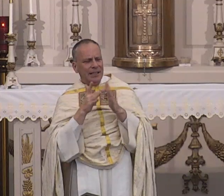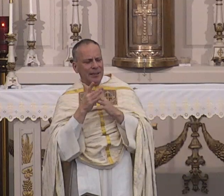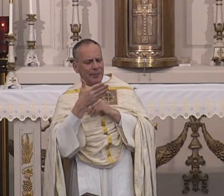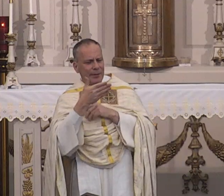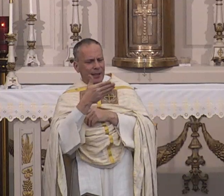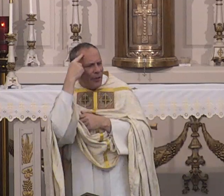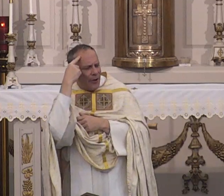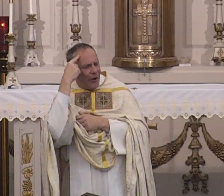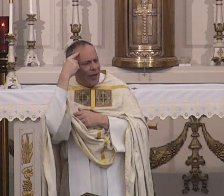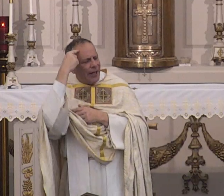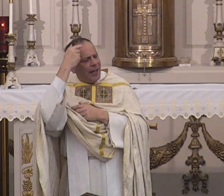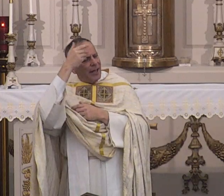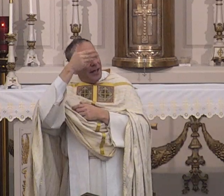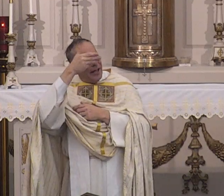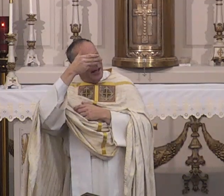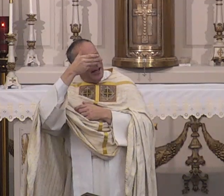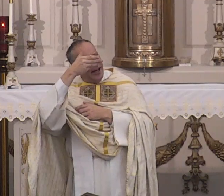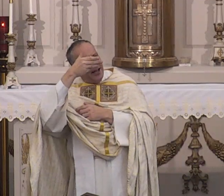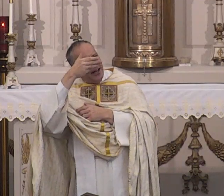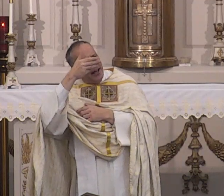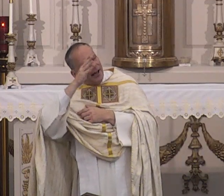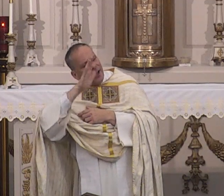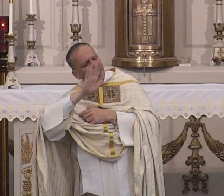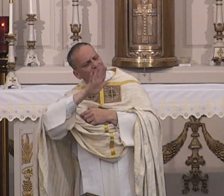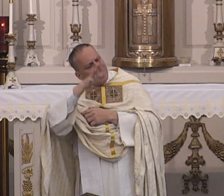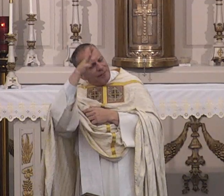how can Jesus...